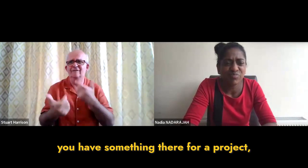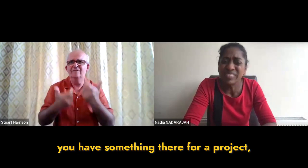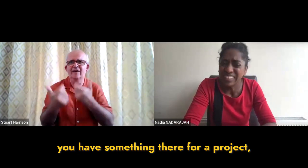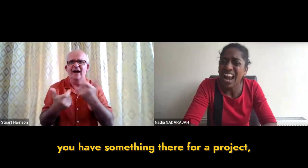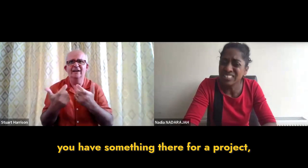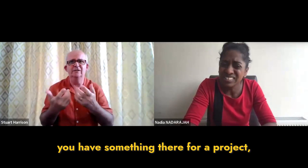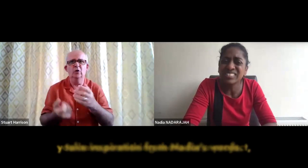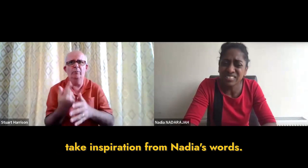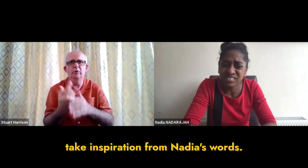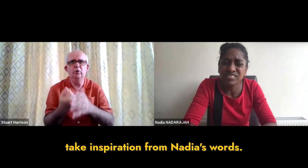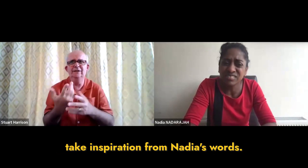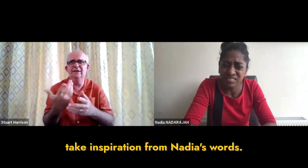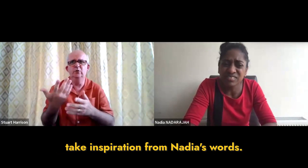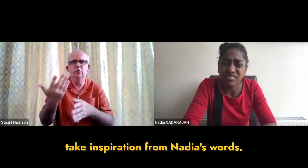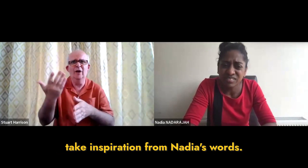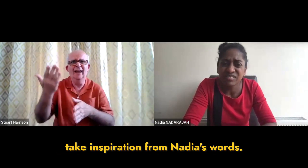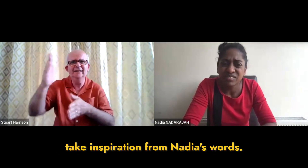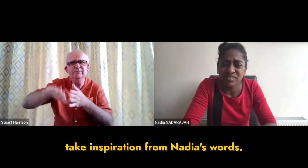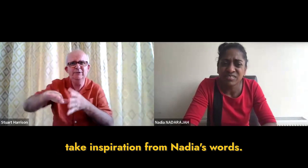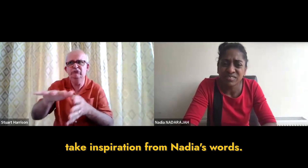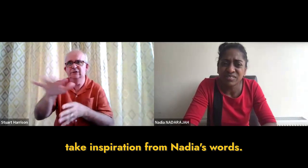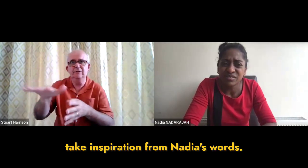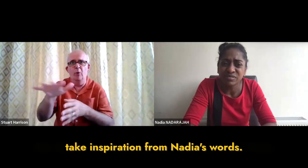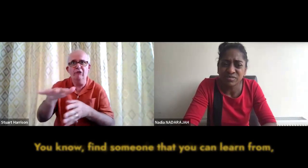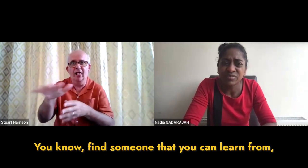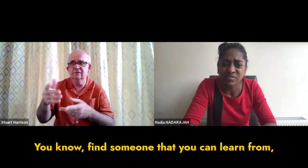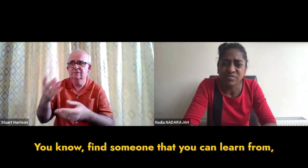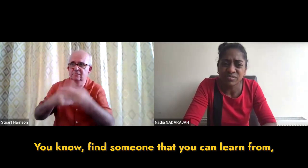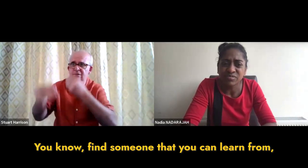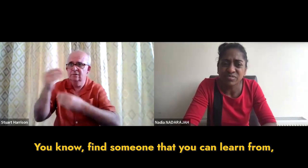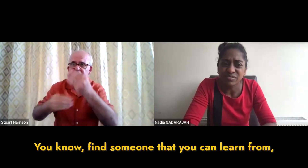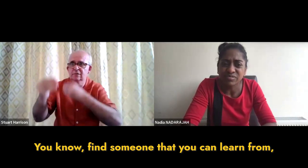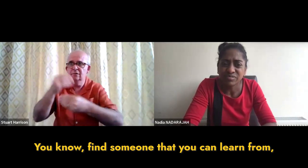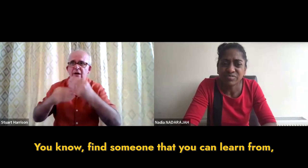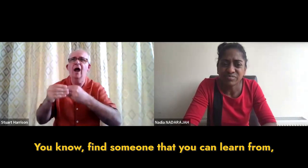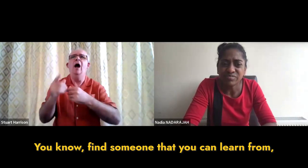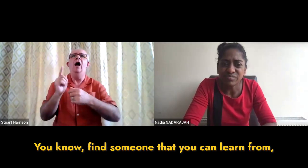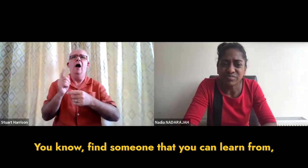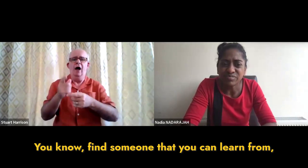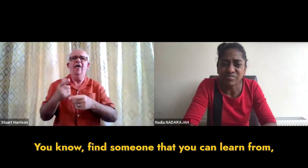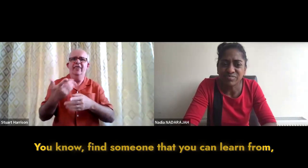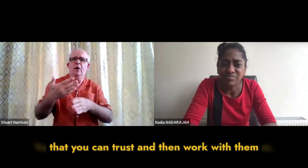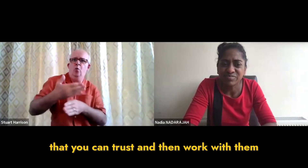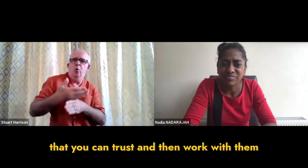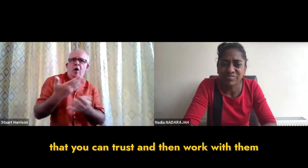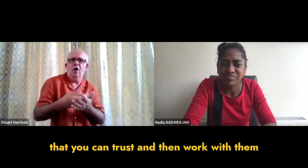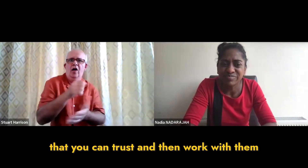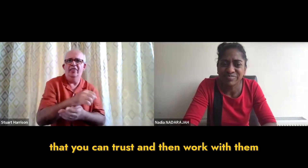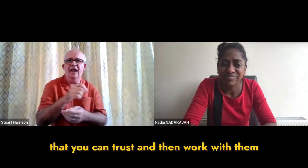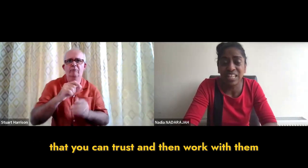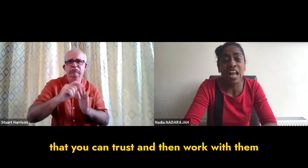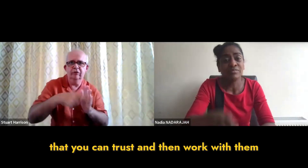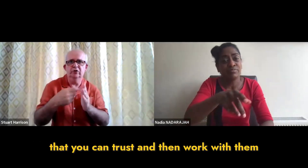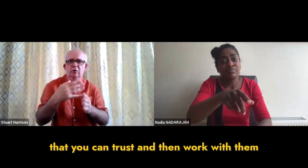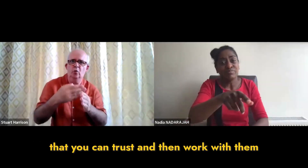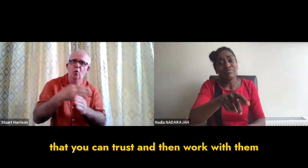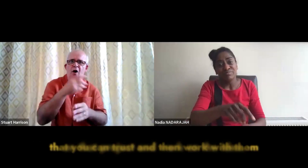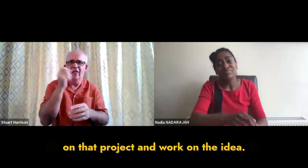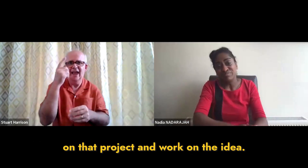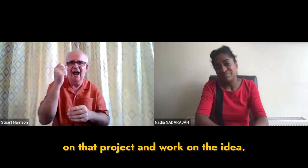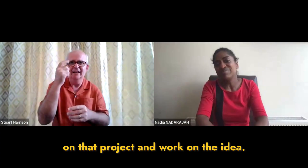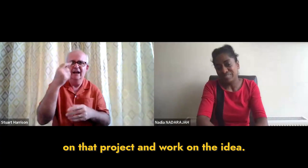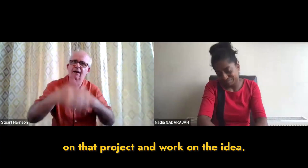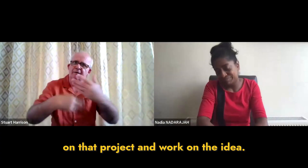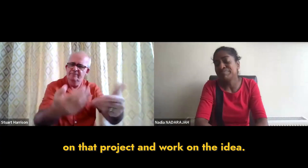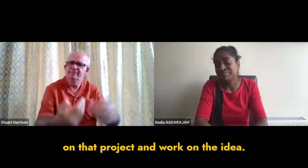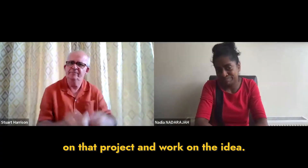for a project, take inspiration from Nadia's words, find someone that you can learn from, that you can trust, and then work with them on